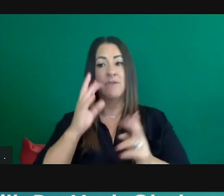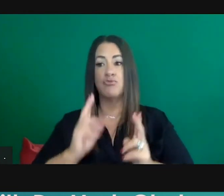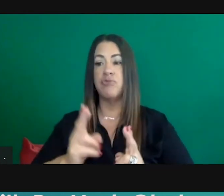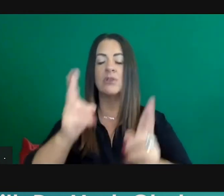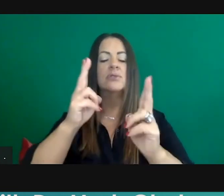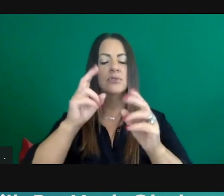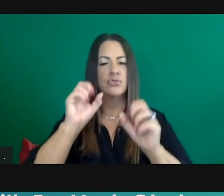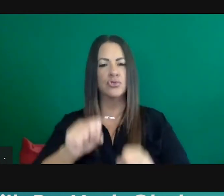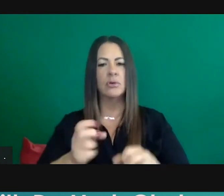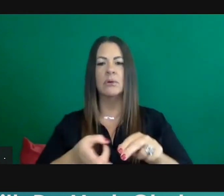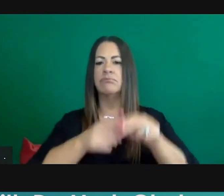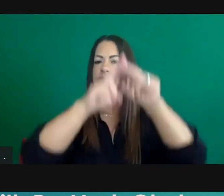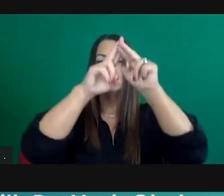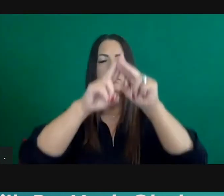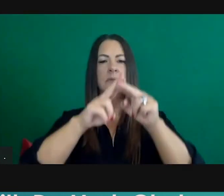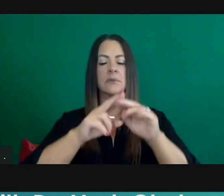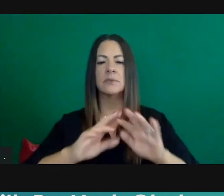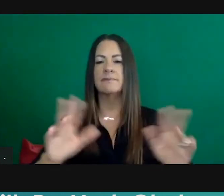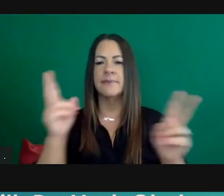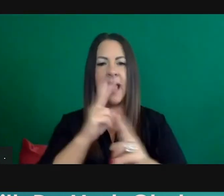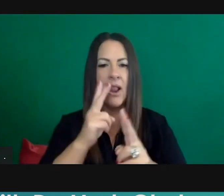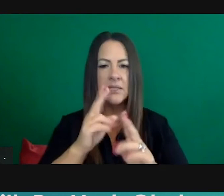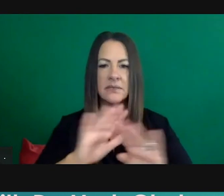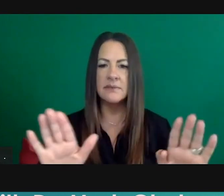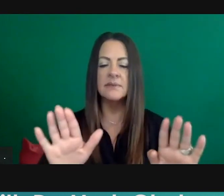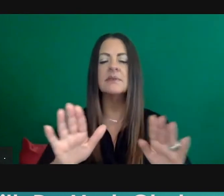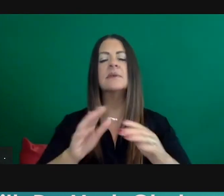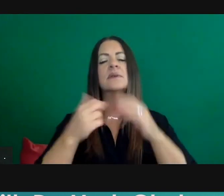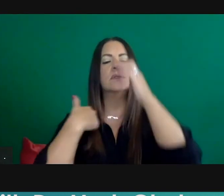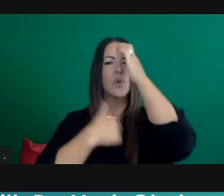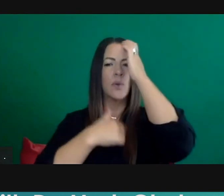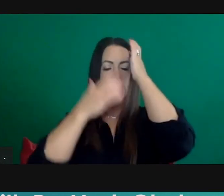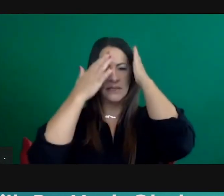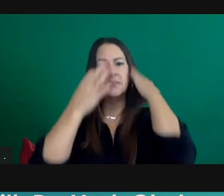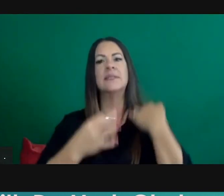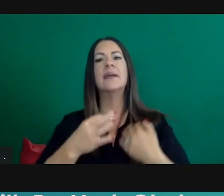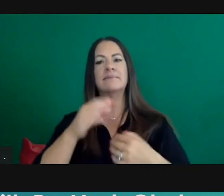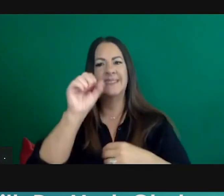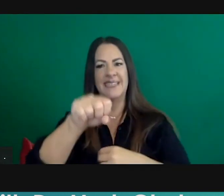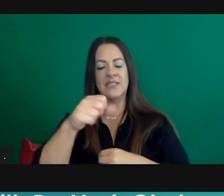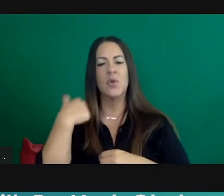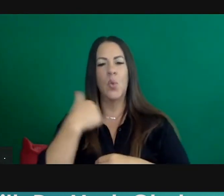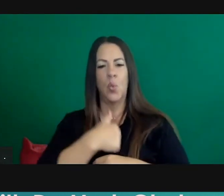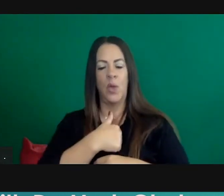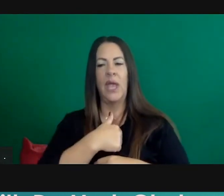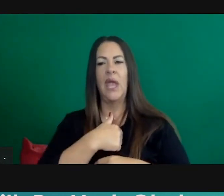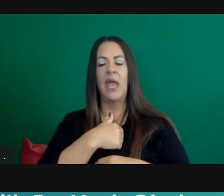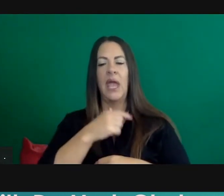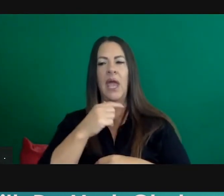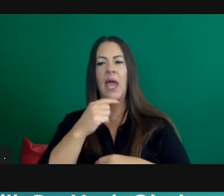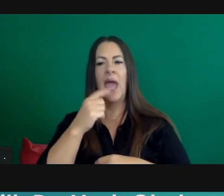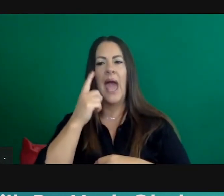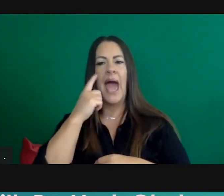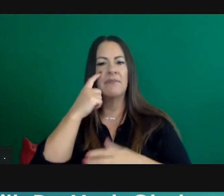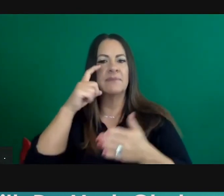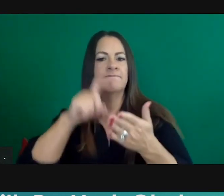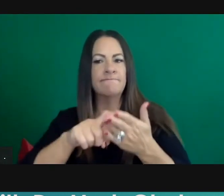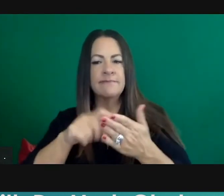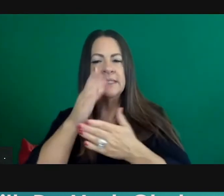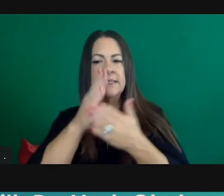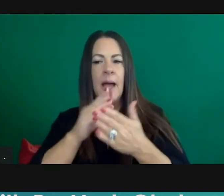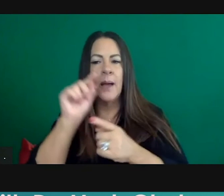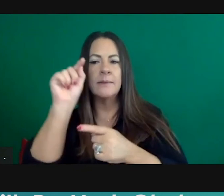we also want to make sure that we're taking some of the context of communities into account. So this will be an ongoing conversation with San